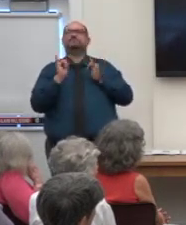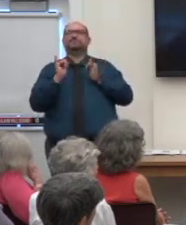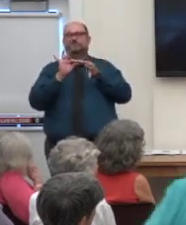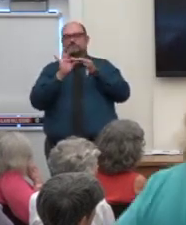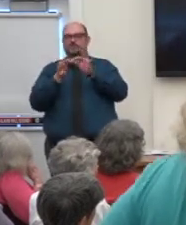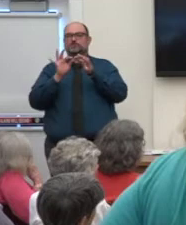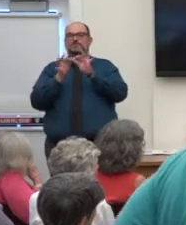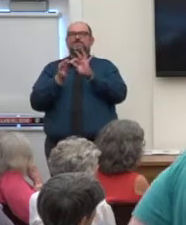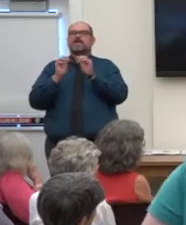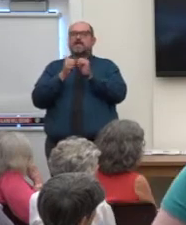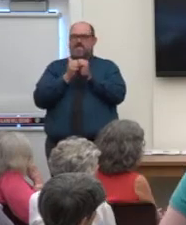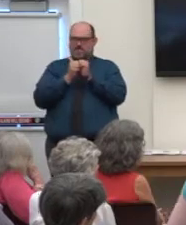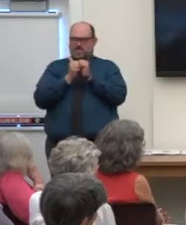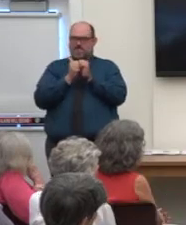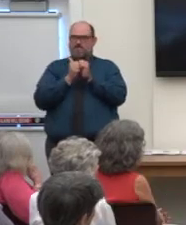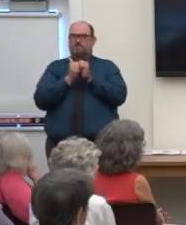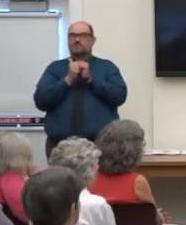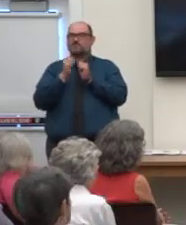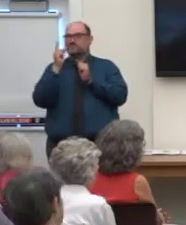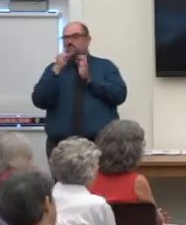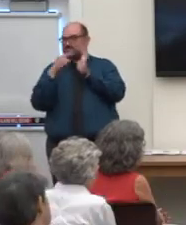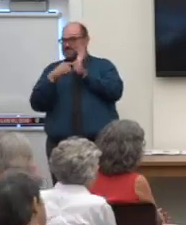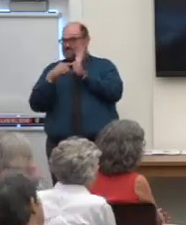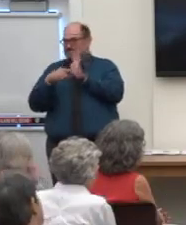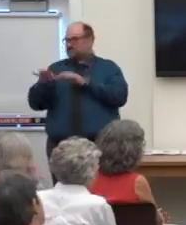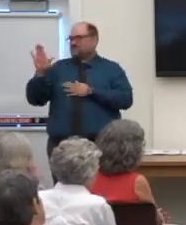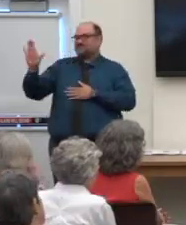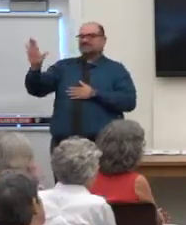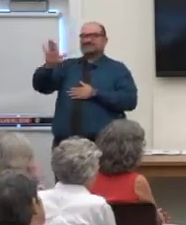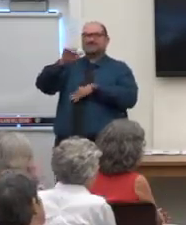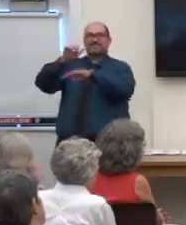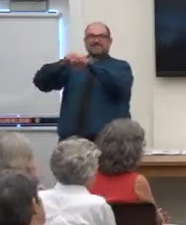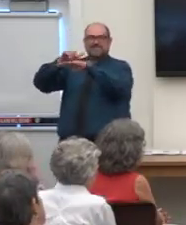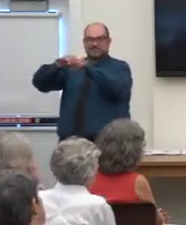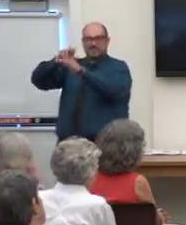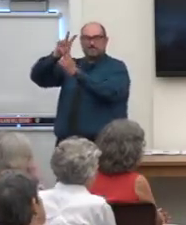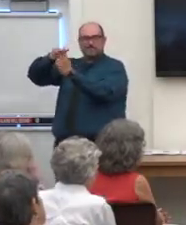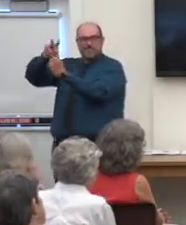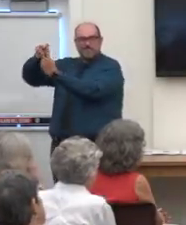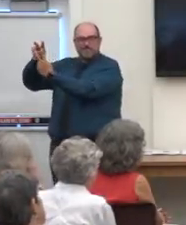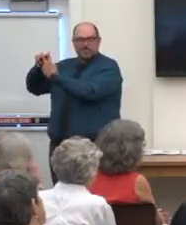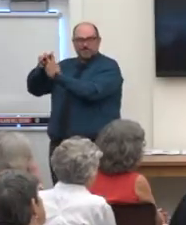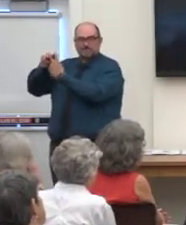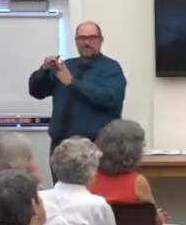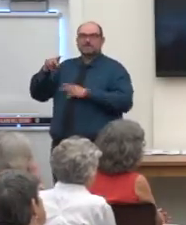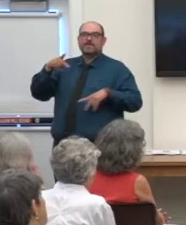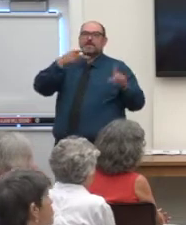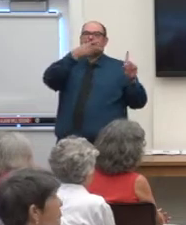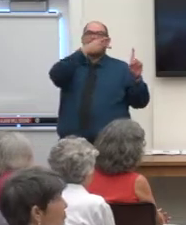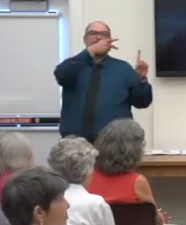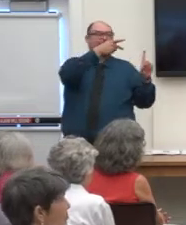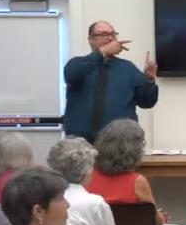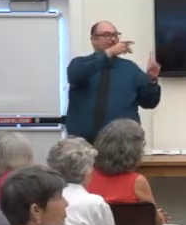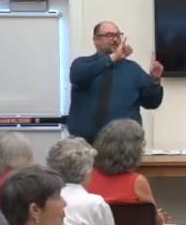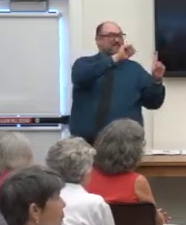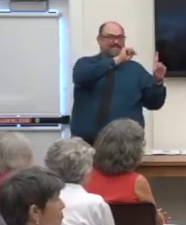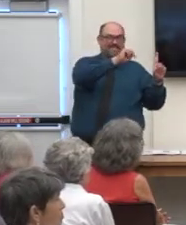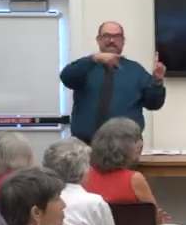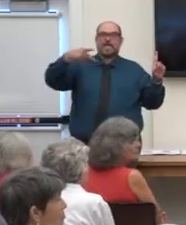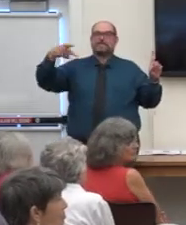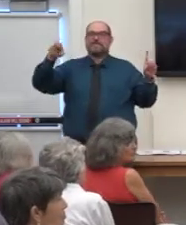so for example, in English, a minimal pair is pin and pen. All that is different about those two words is something in the